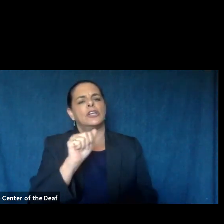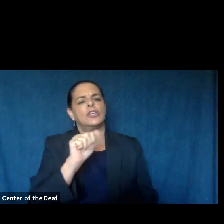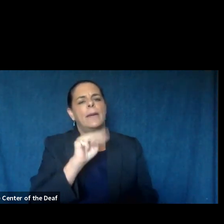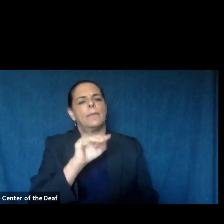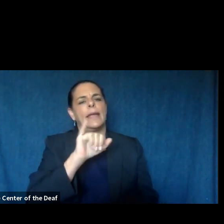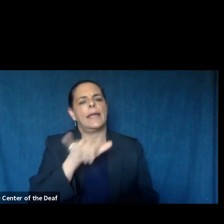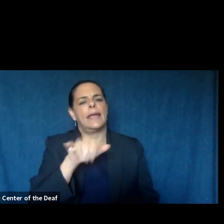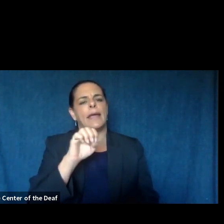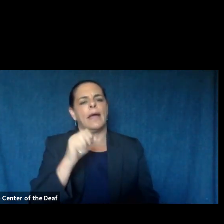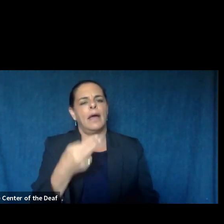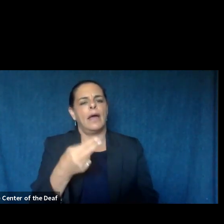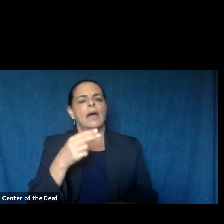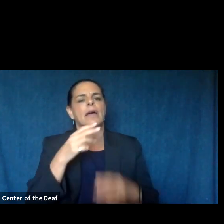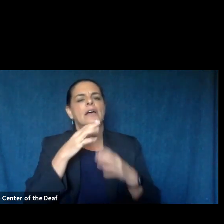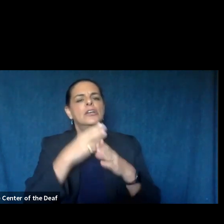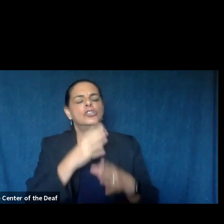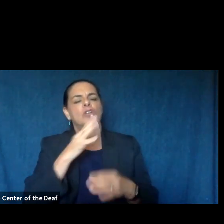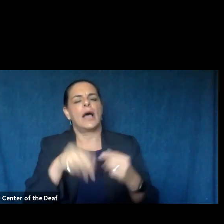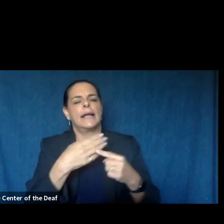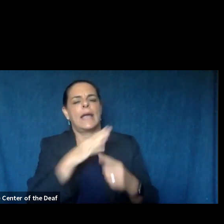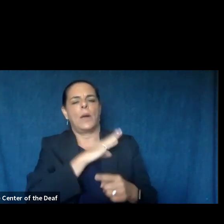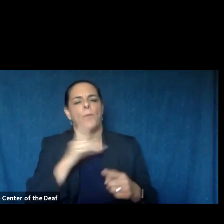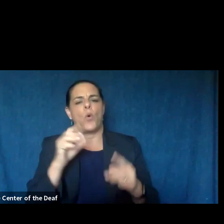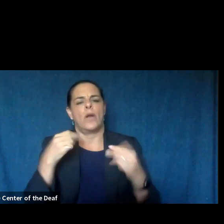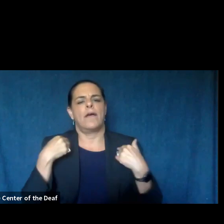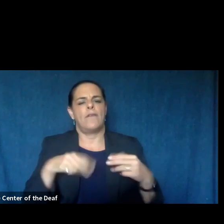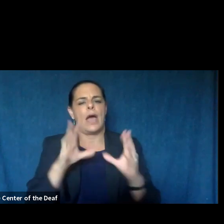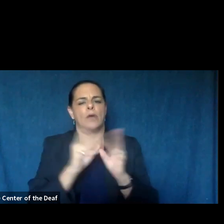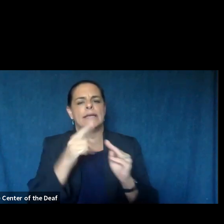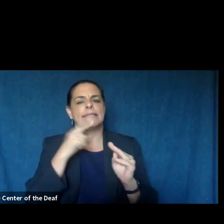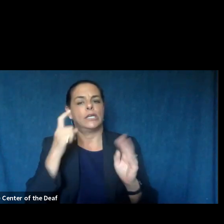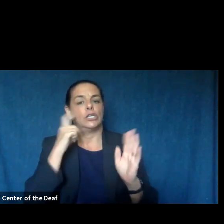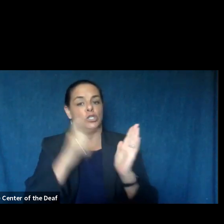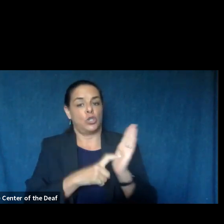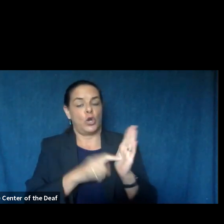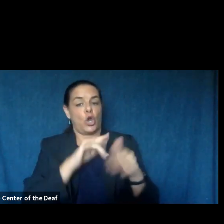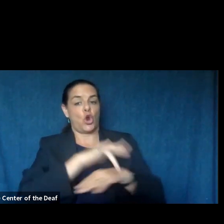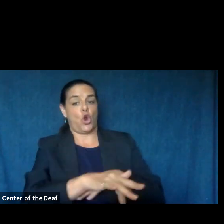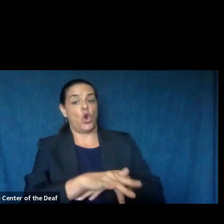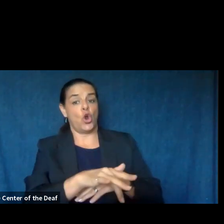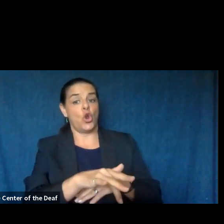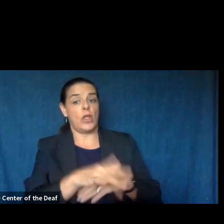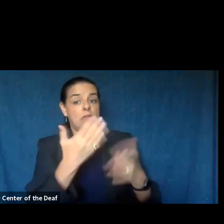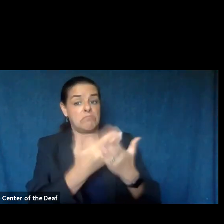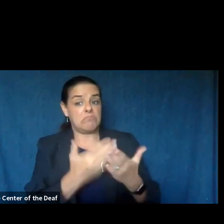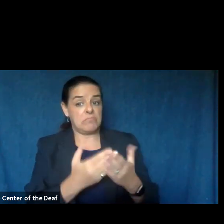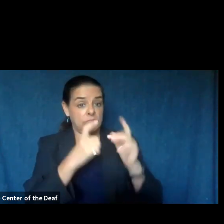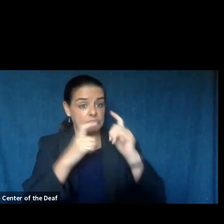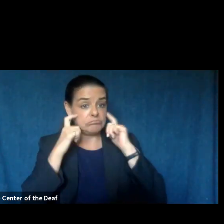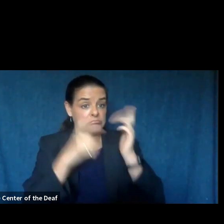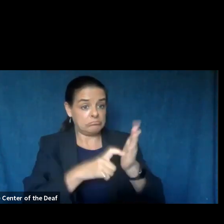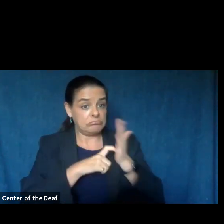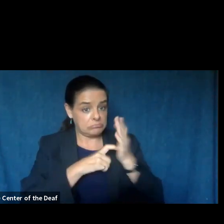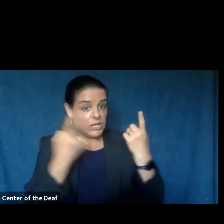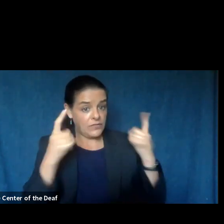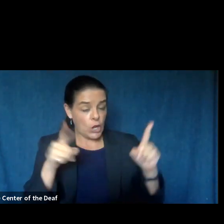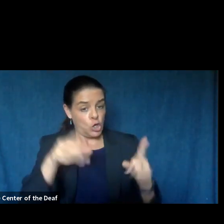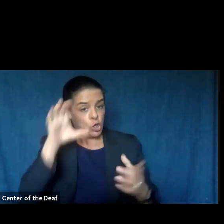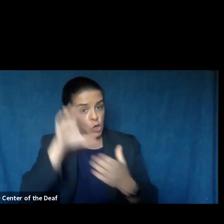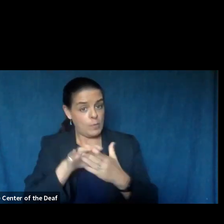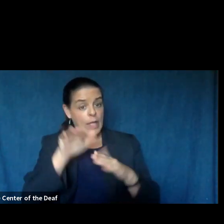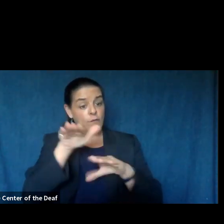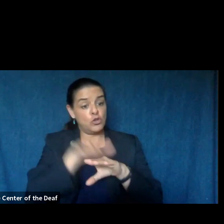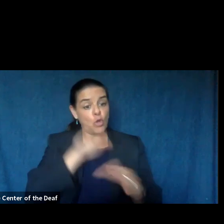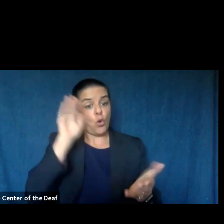mentioned in the Board of Health meeting that he was seeing early evidence for the mask mandate's effectiveness. Do you believe the slowing of new cases in